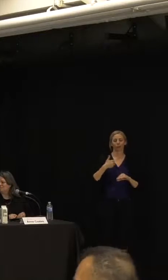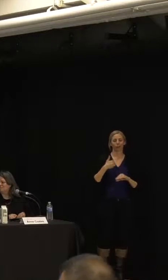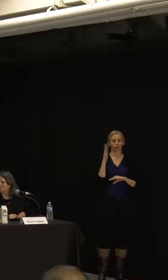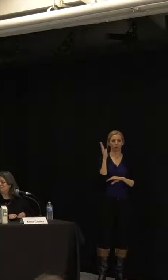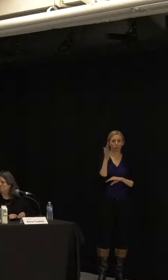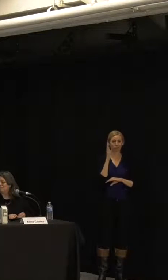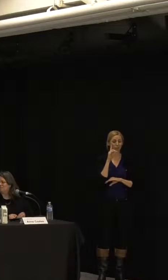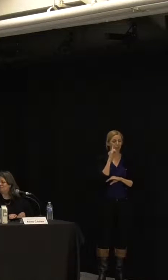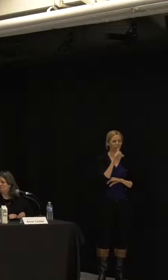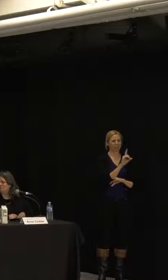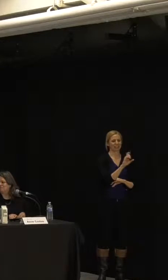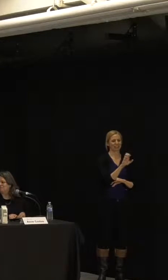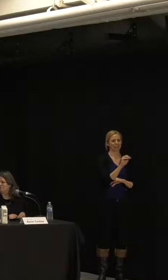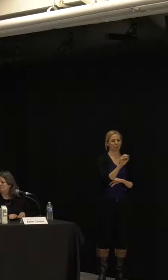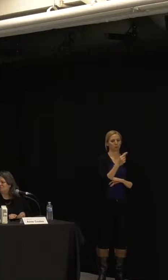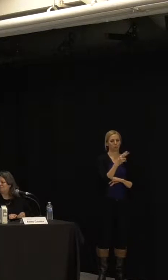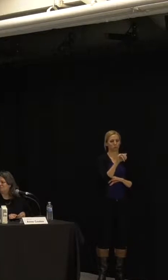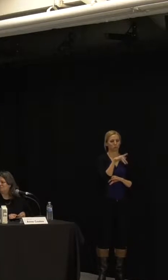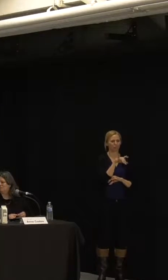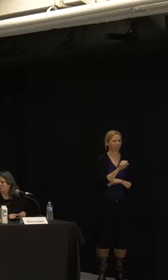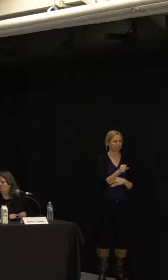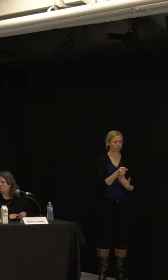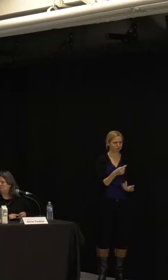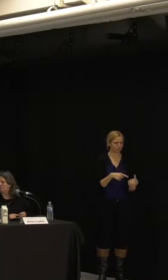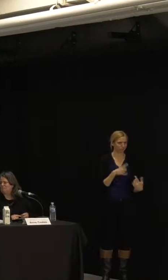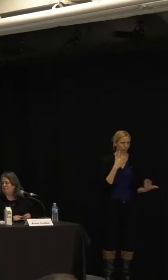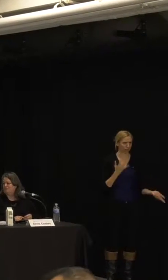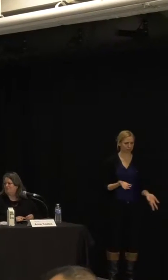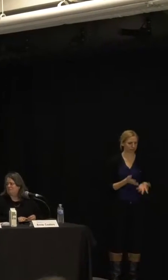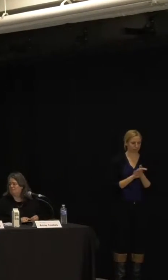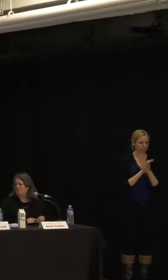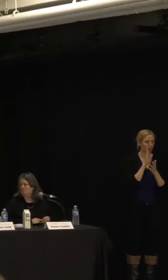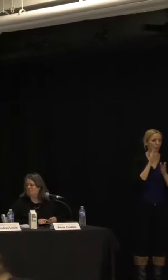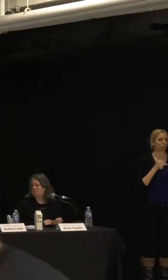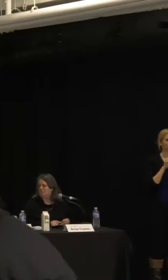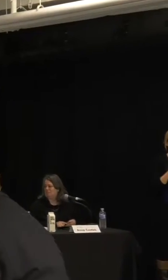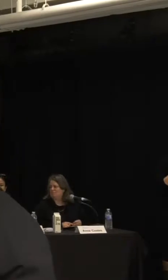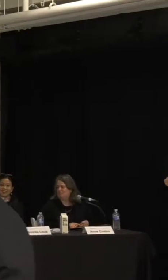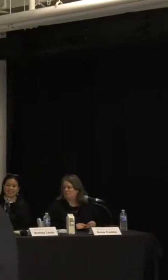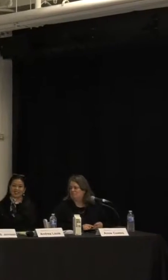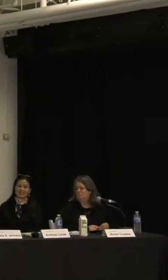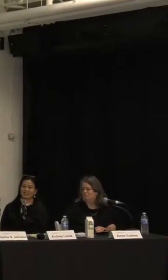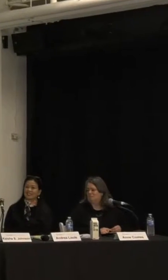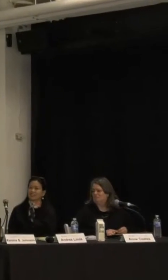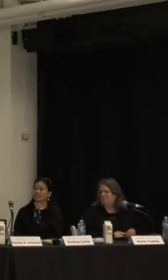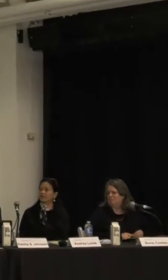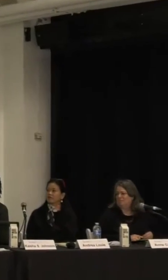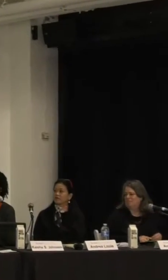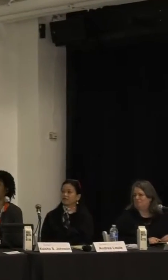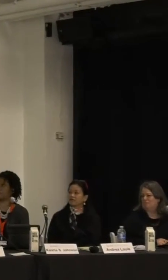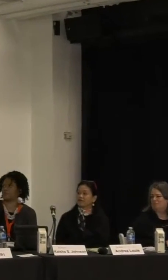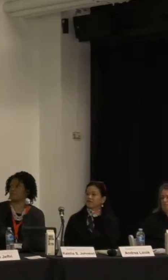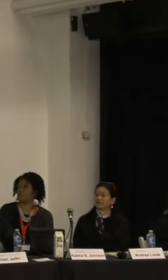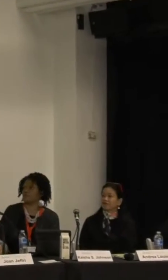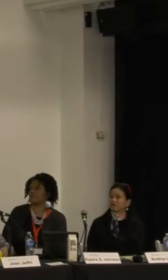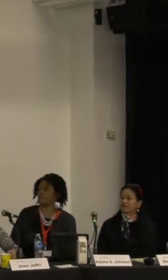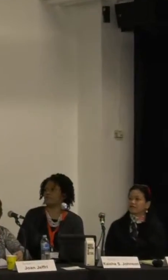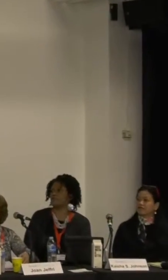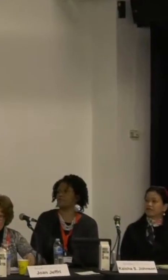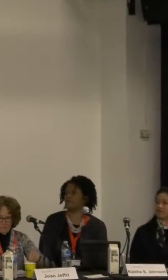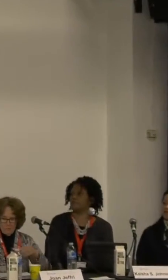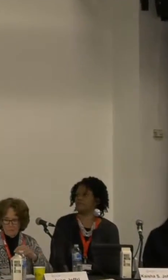turn it over to Ann Coates, who will be moderating today's panel. Welcome, everyone. And with that, I'm going to turn it over to Hannah.